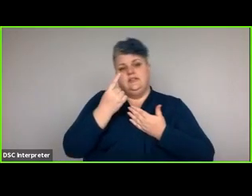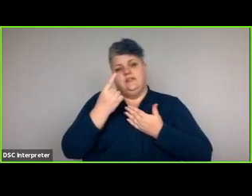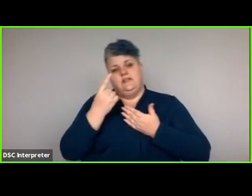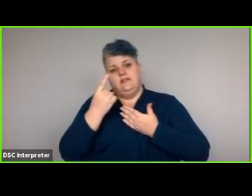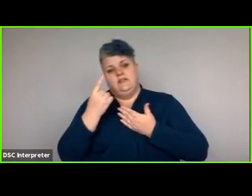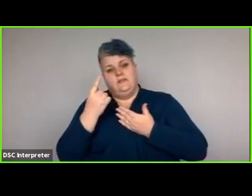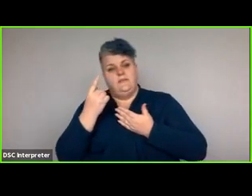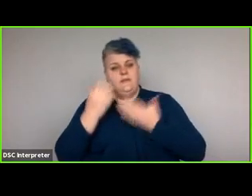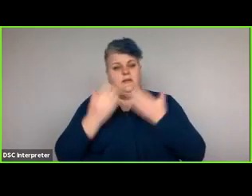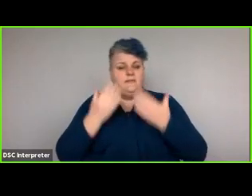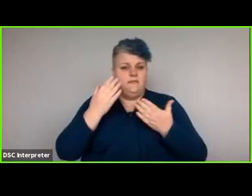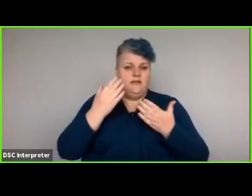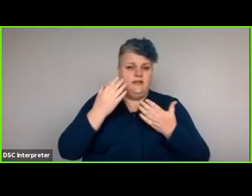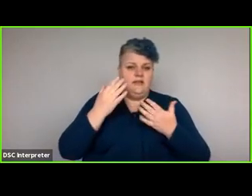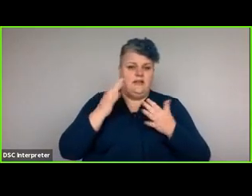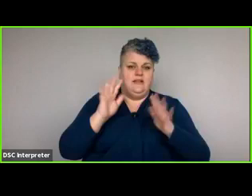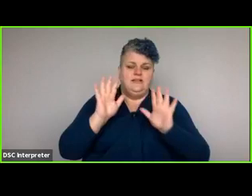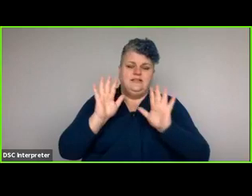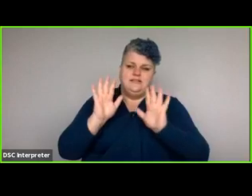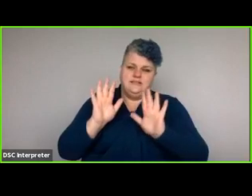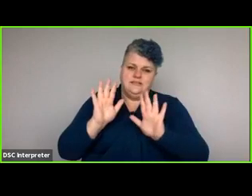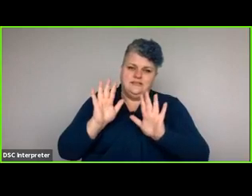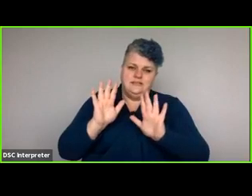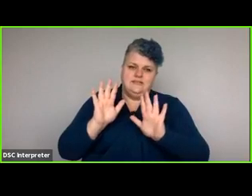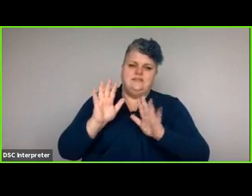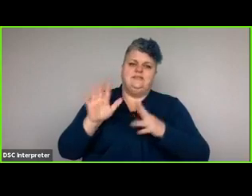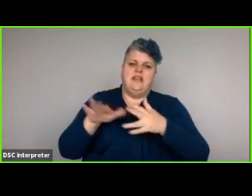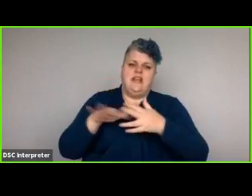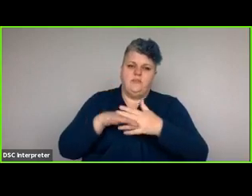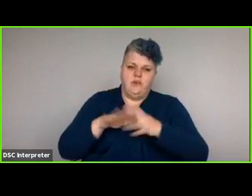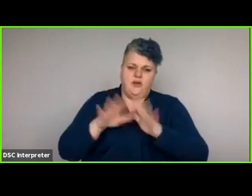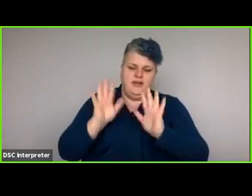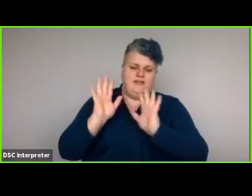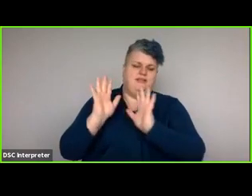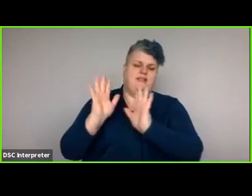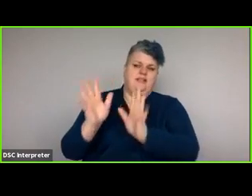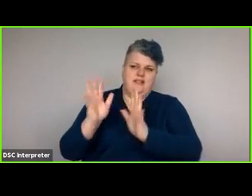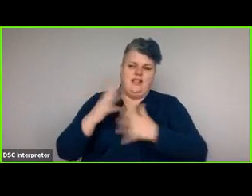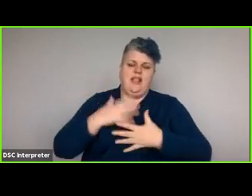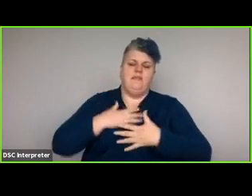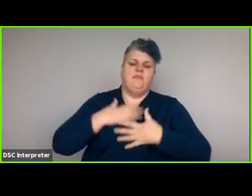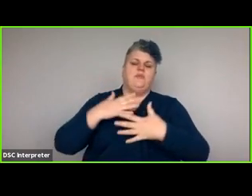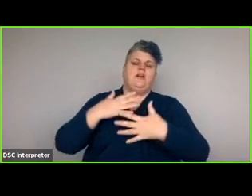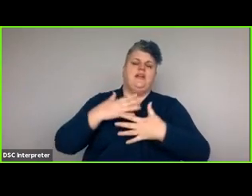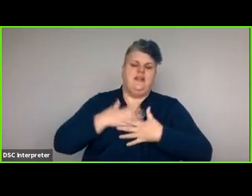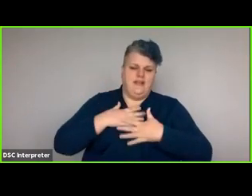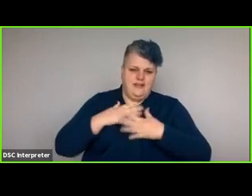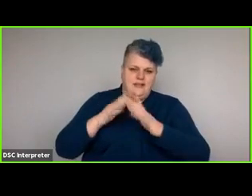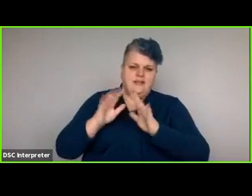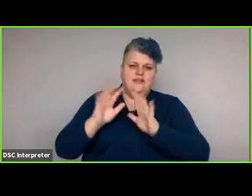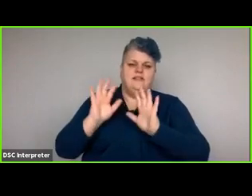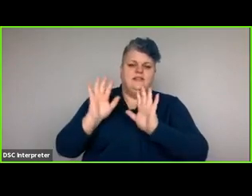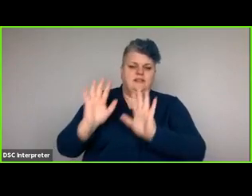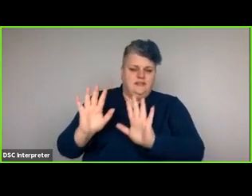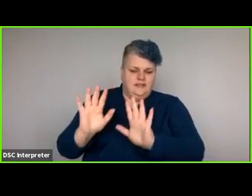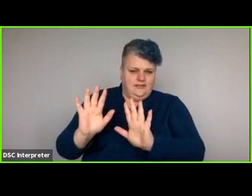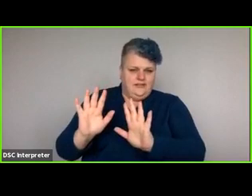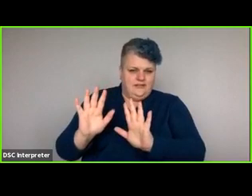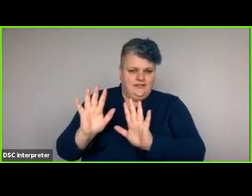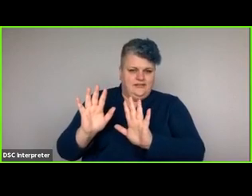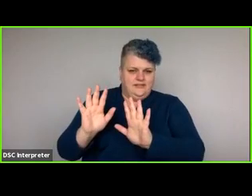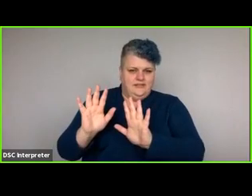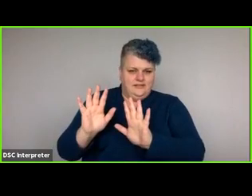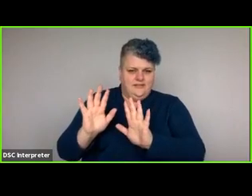consider easing off a little bit, taking a break, let people breathe, recognize that there's so